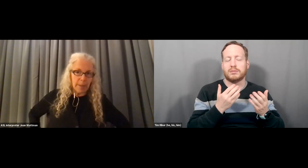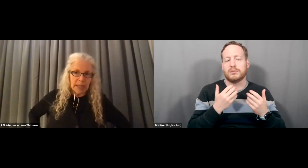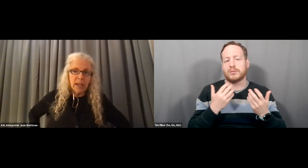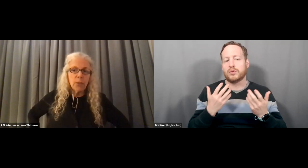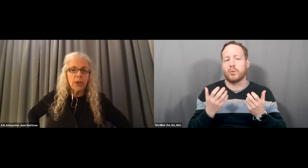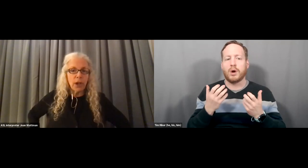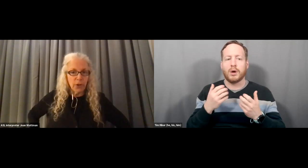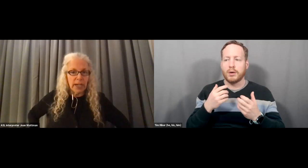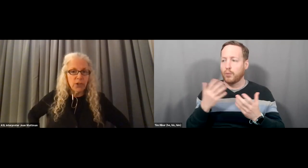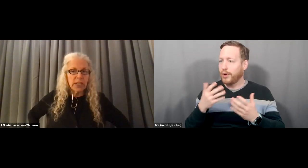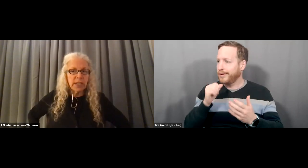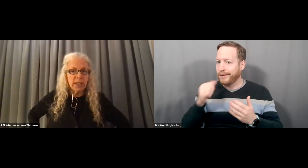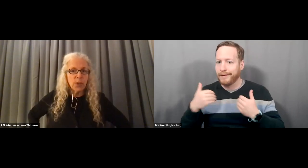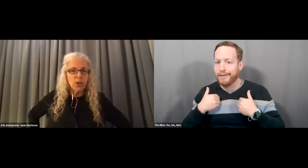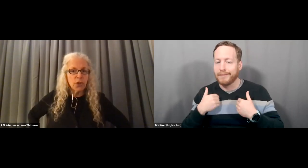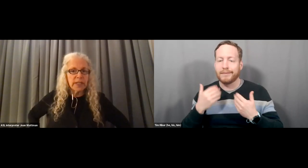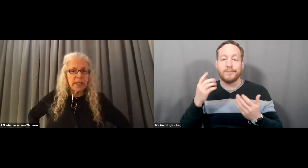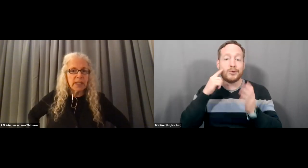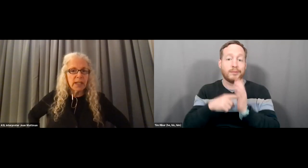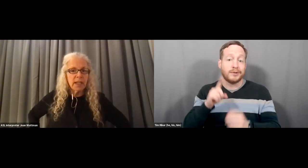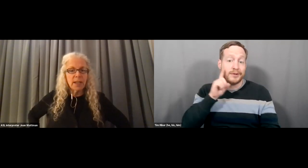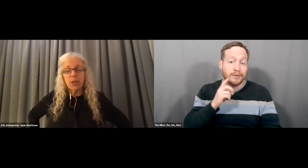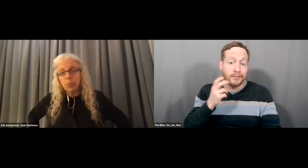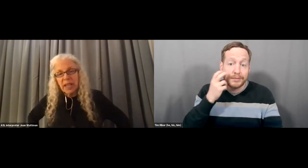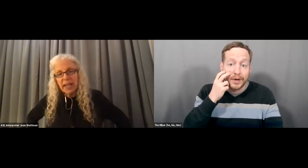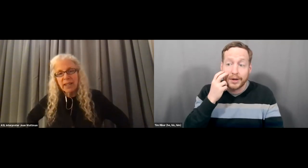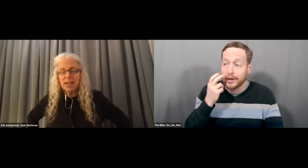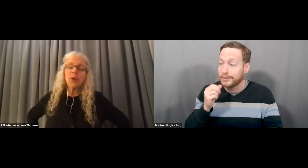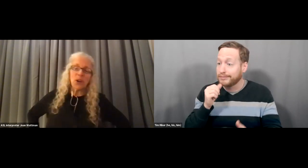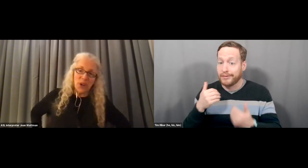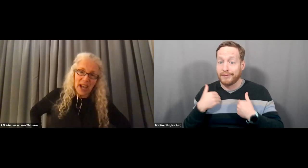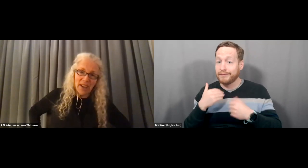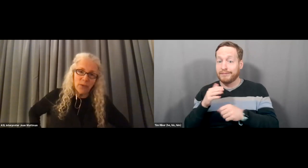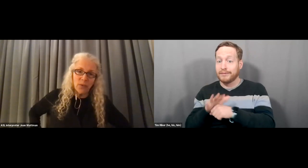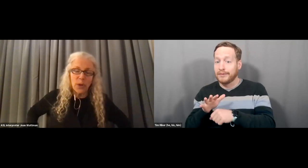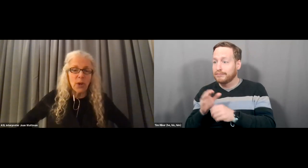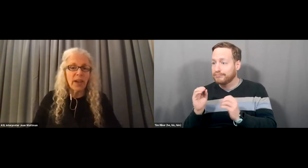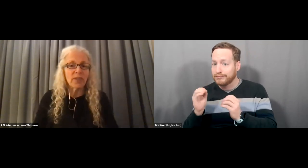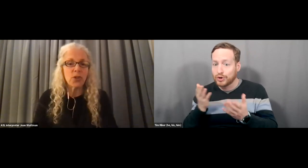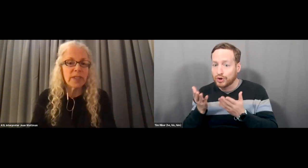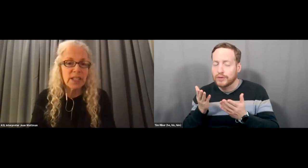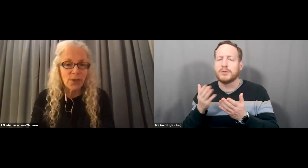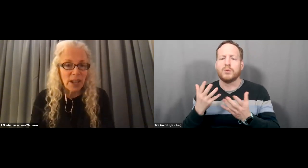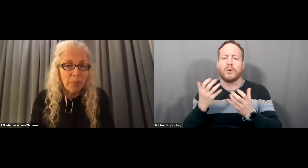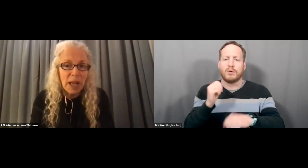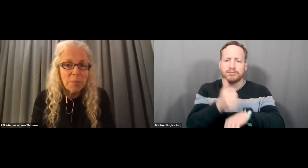overlapping with other agencies with the services. Some are duplicated, some we don't have. We don't have services for deafblind